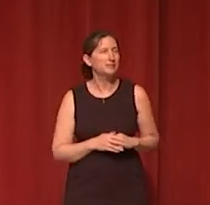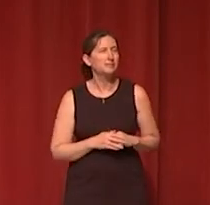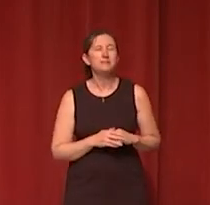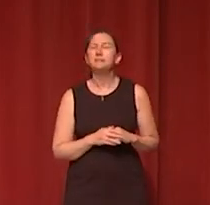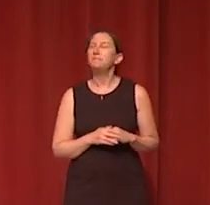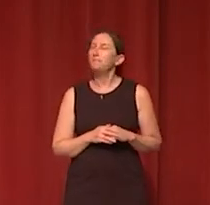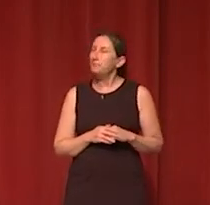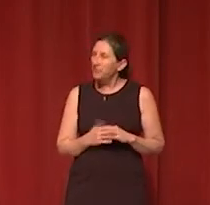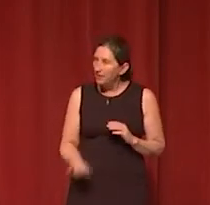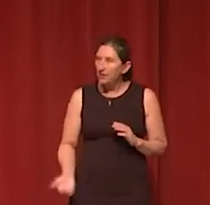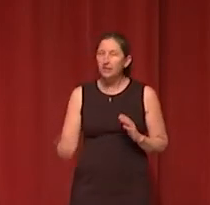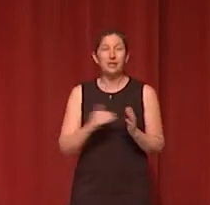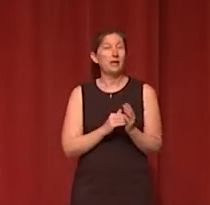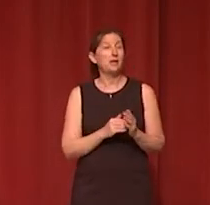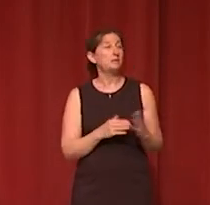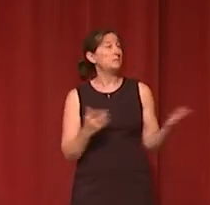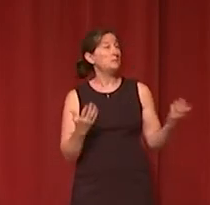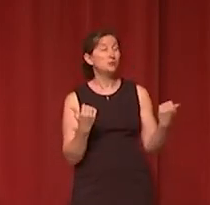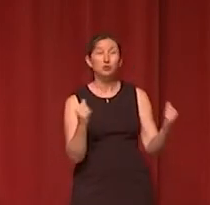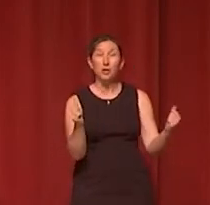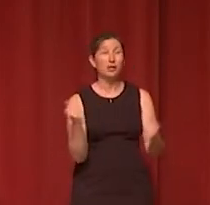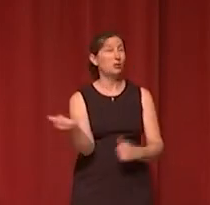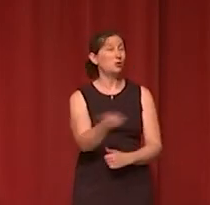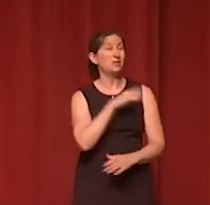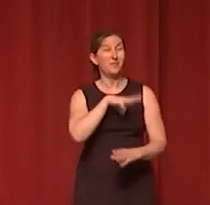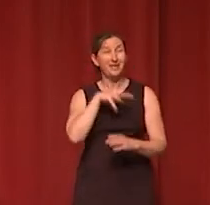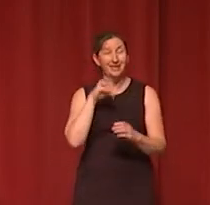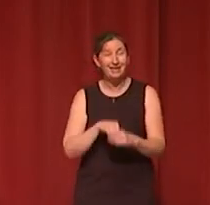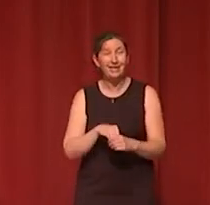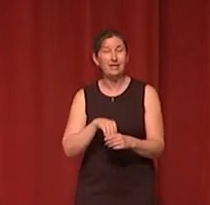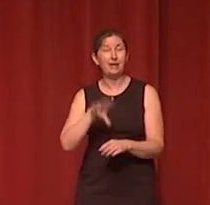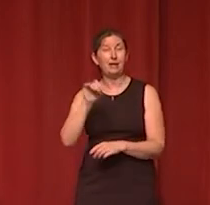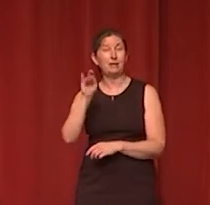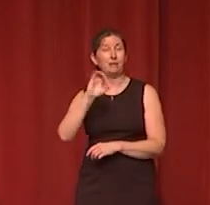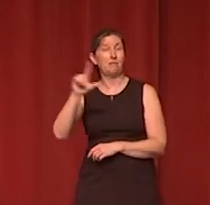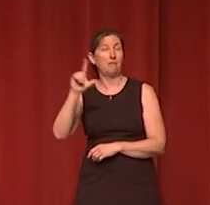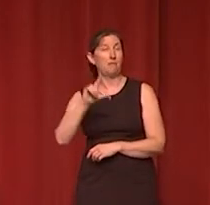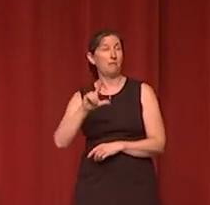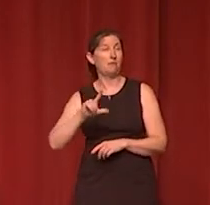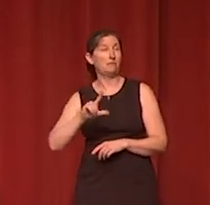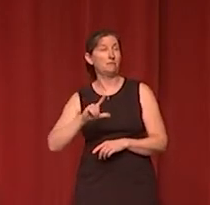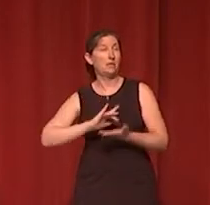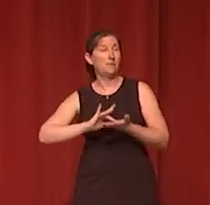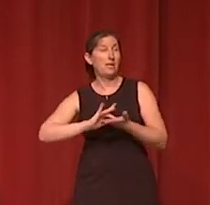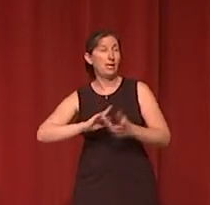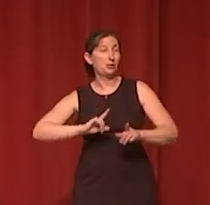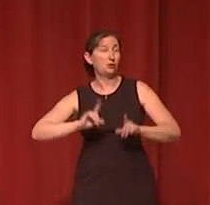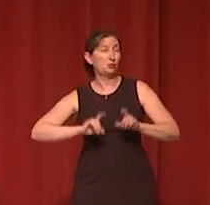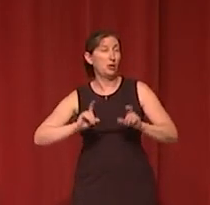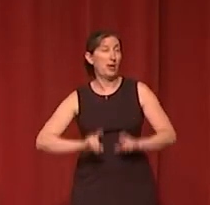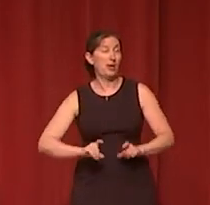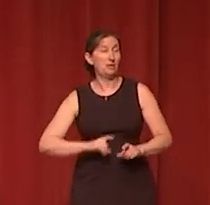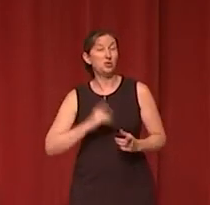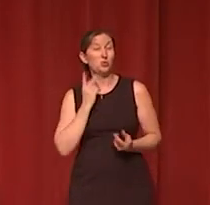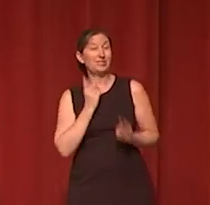continues to broaden the patient population and our understanding of how it affects different ethnicities and races across the board.